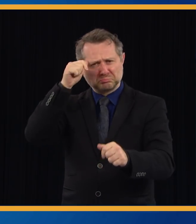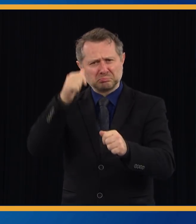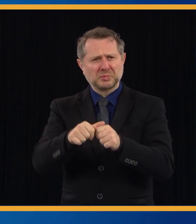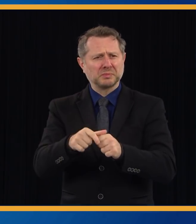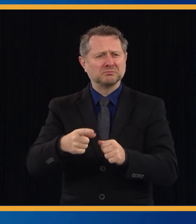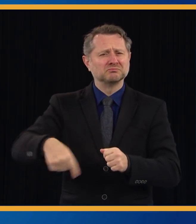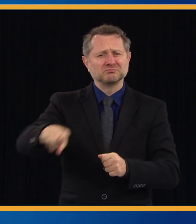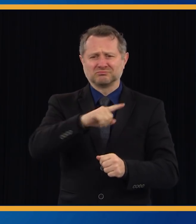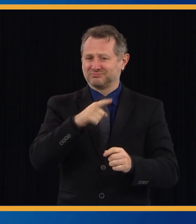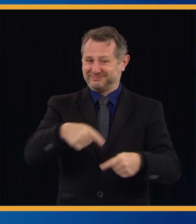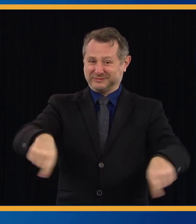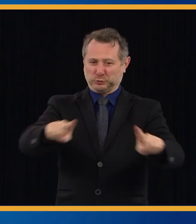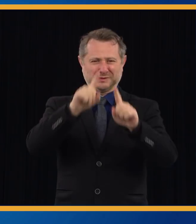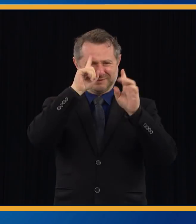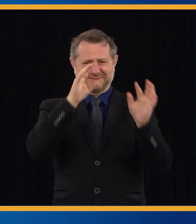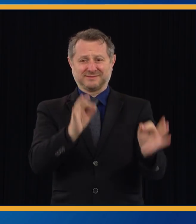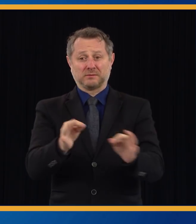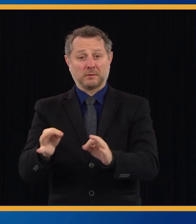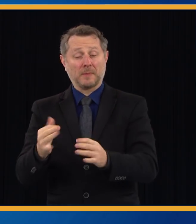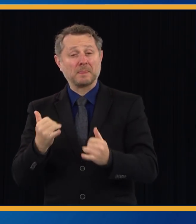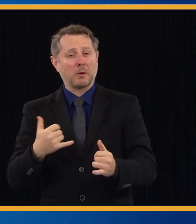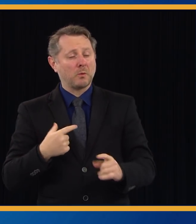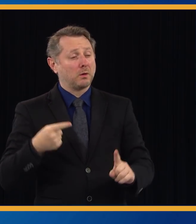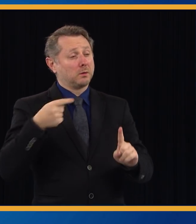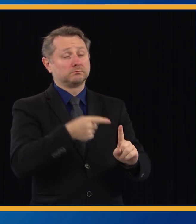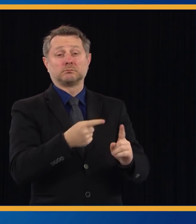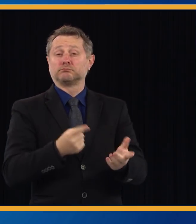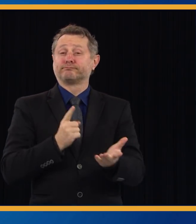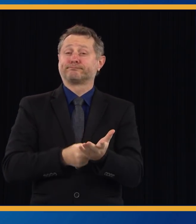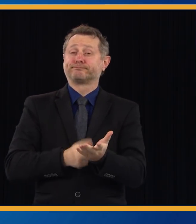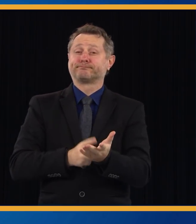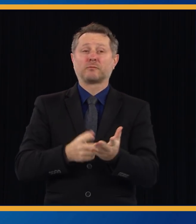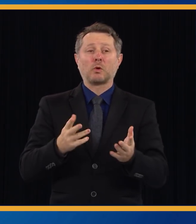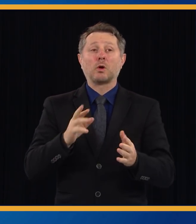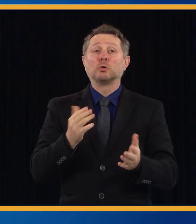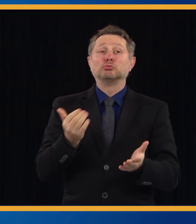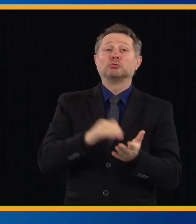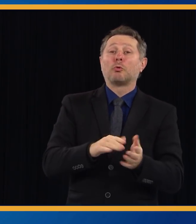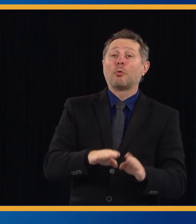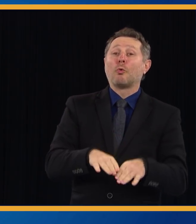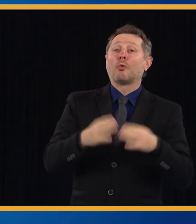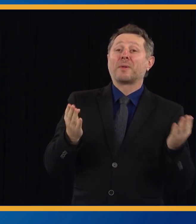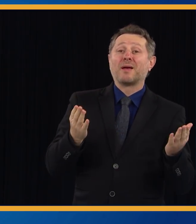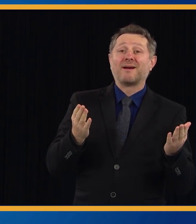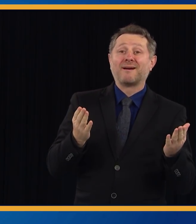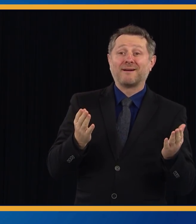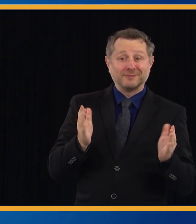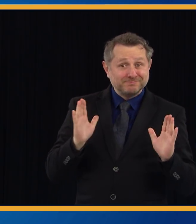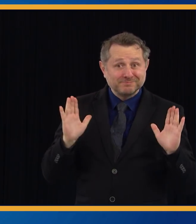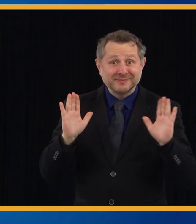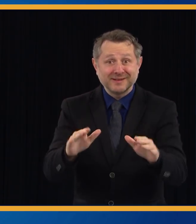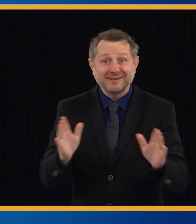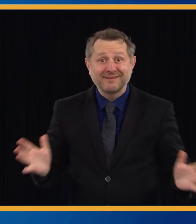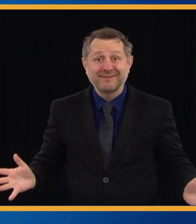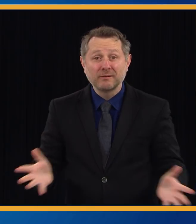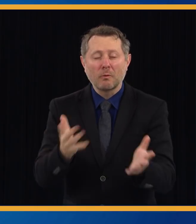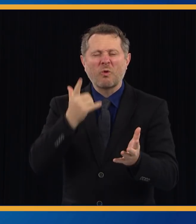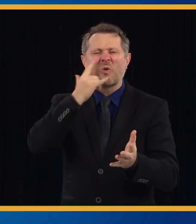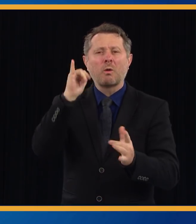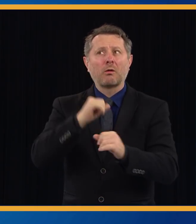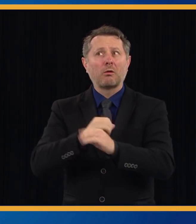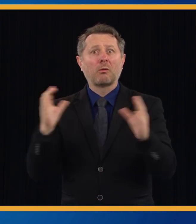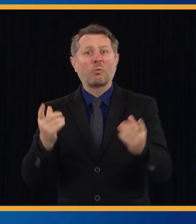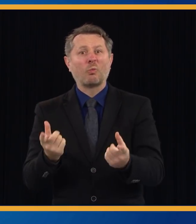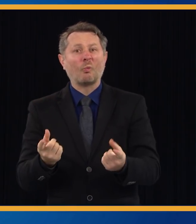But we still have to remember the facts. And we talk about reopening, we talk about reimagining. Let's start to put some meat